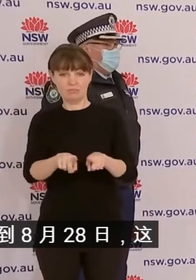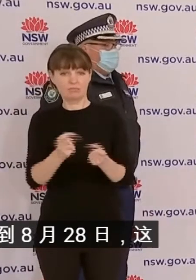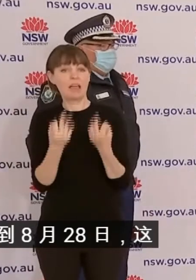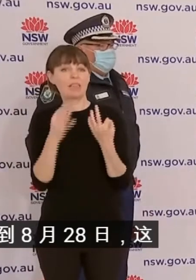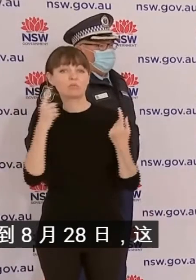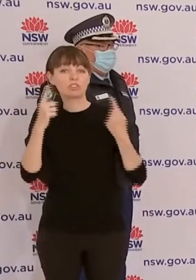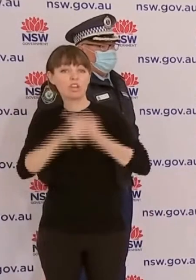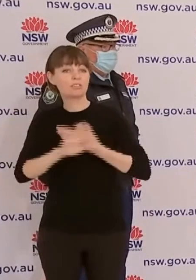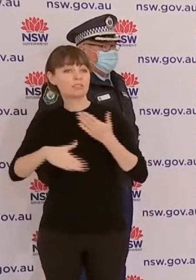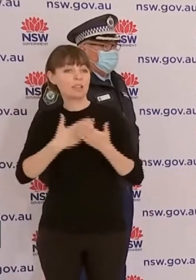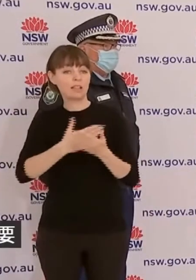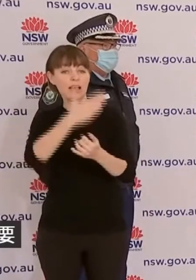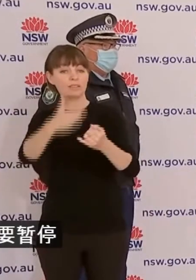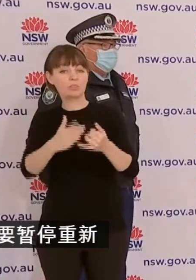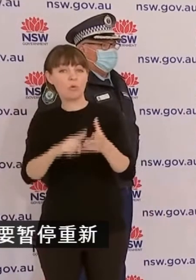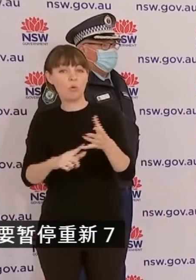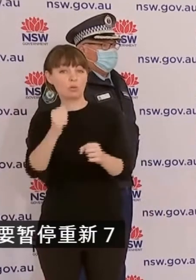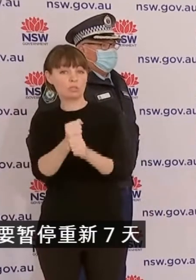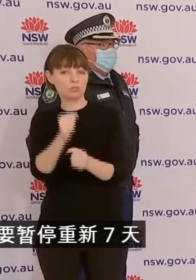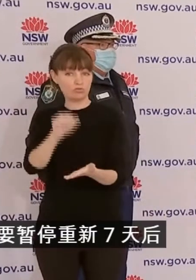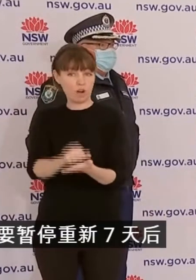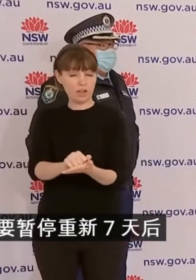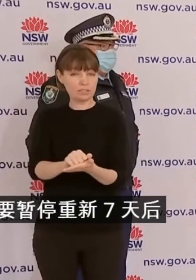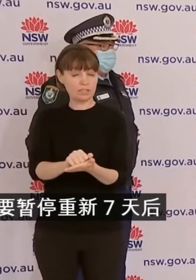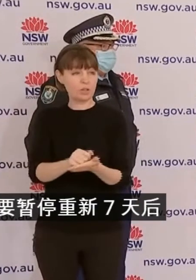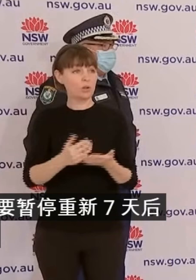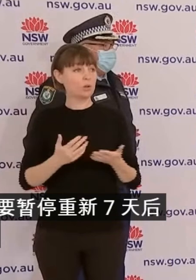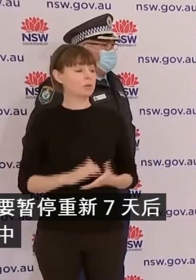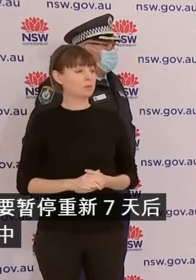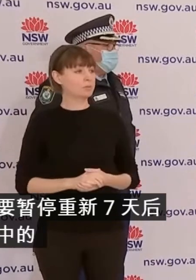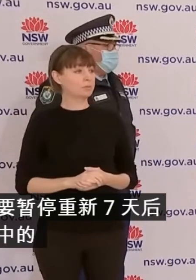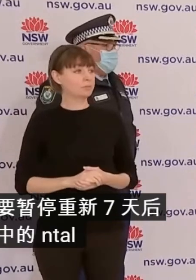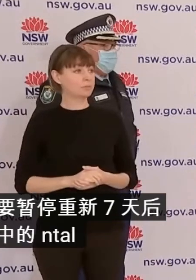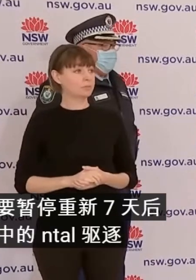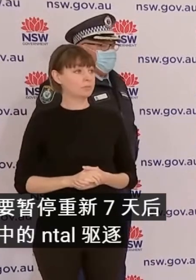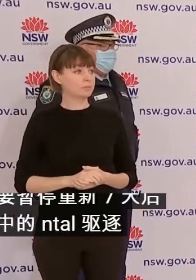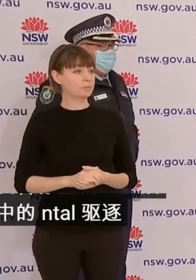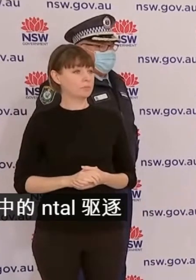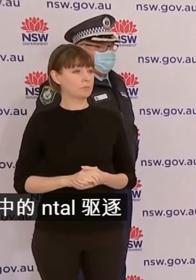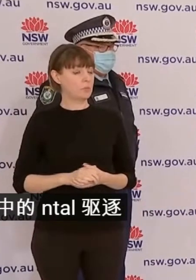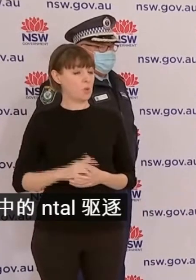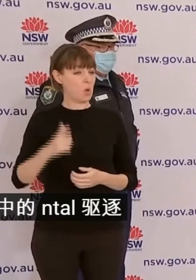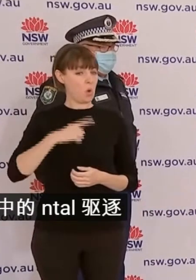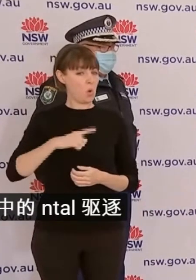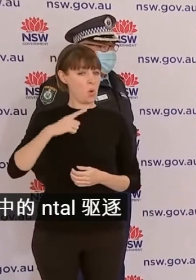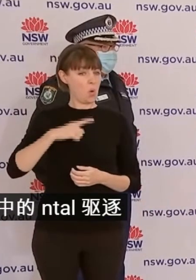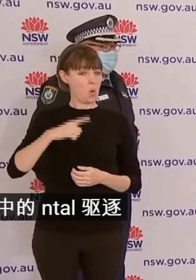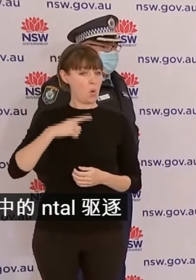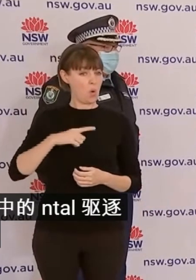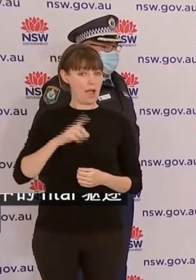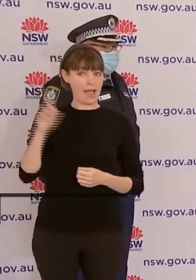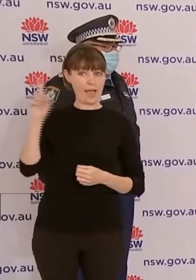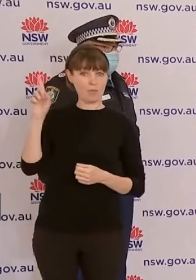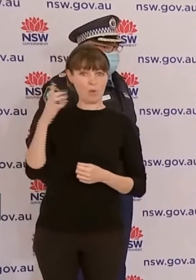that's the case, but can I why just is the moratorium on rental evictions in commercial premises running out in 7 days? Look, I'll